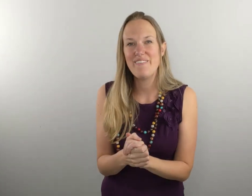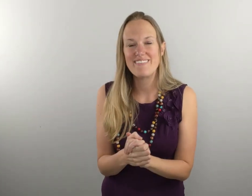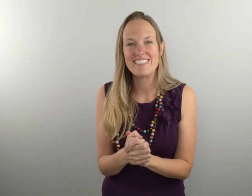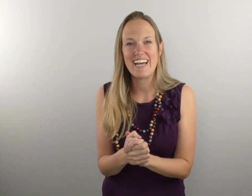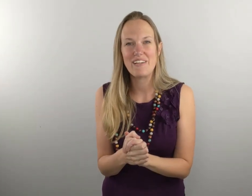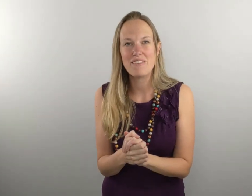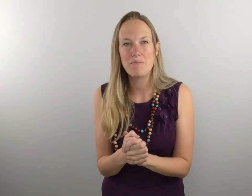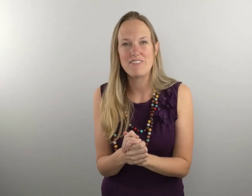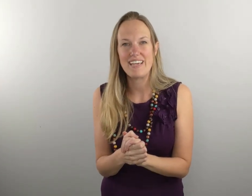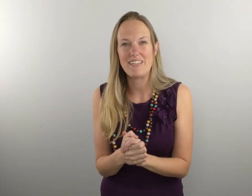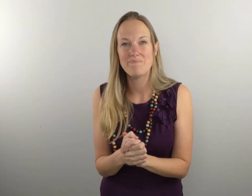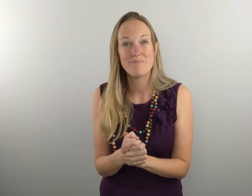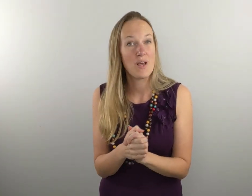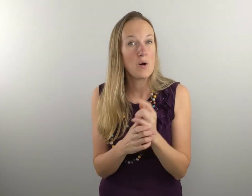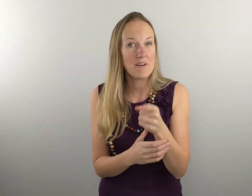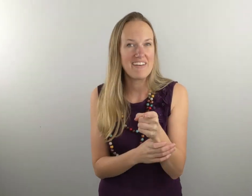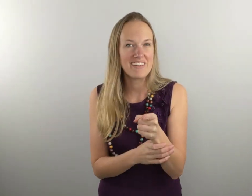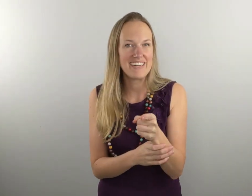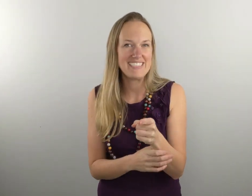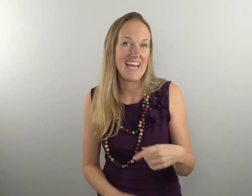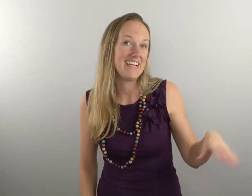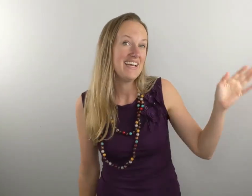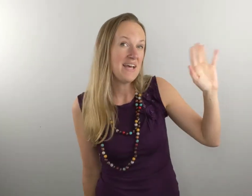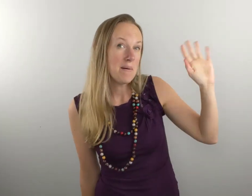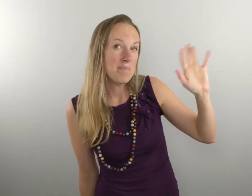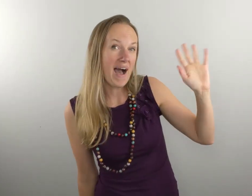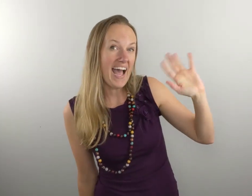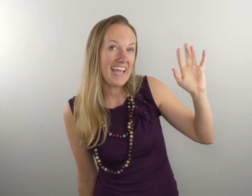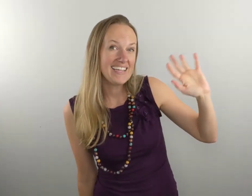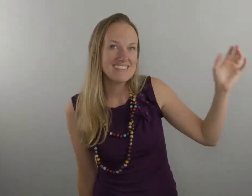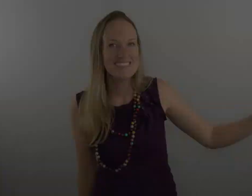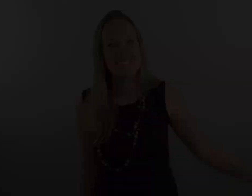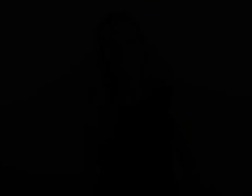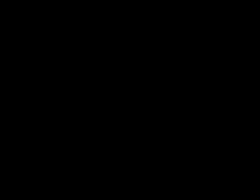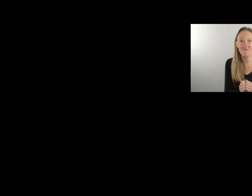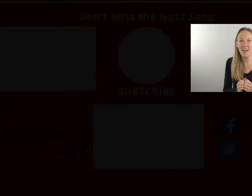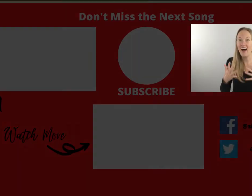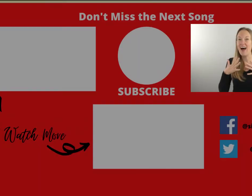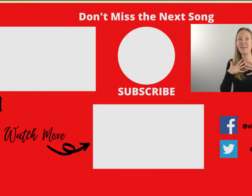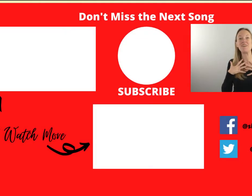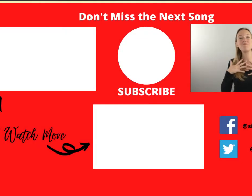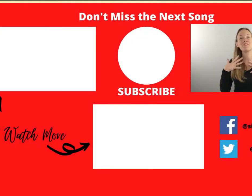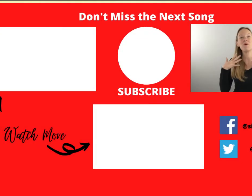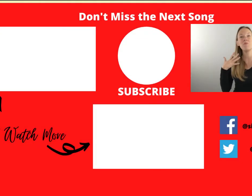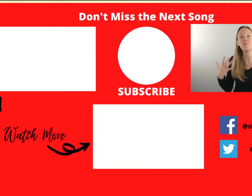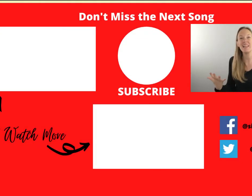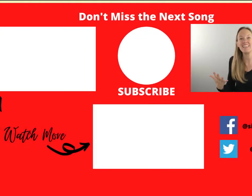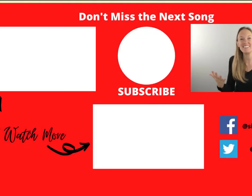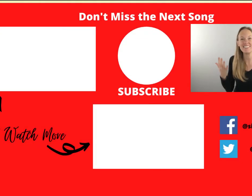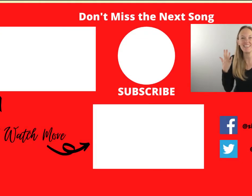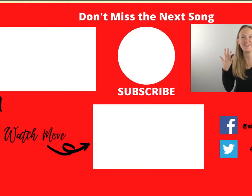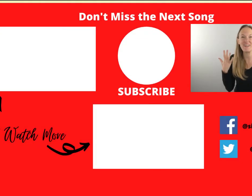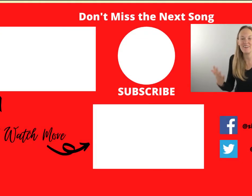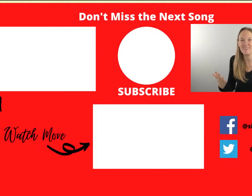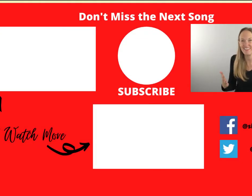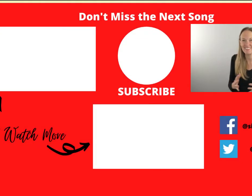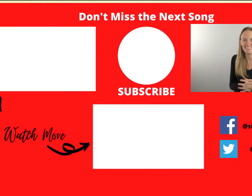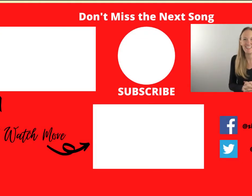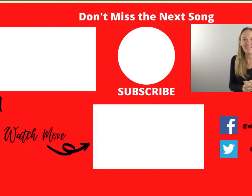we're signing with the music. Hope you're having a great day. Bye. I am so blessed and encouraged to